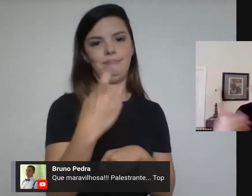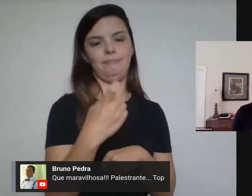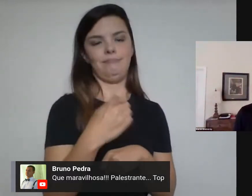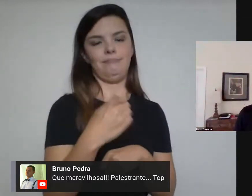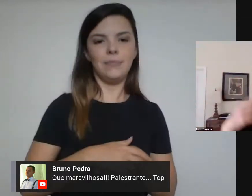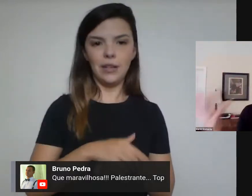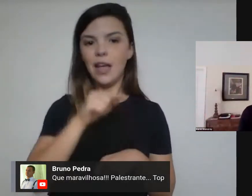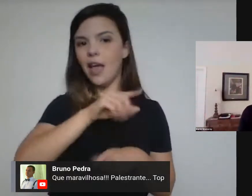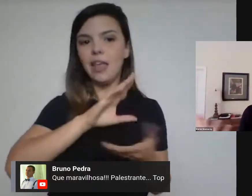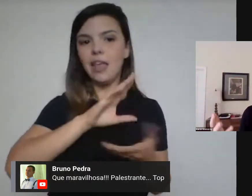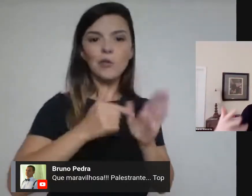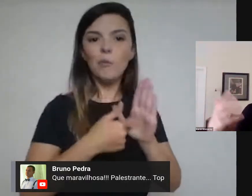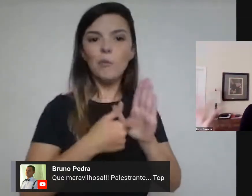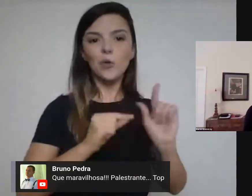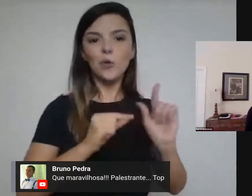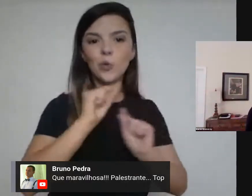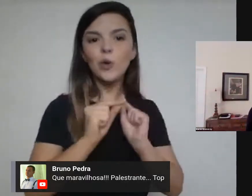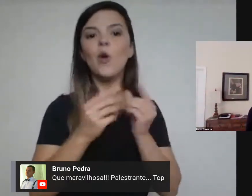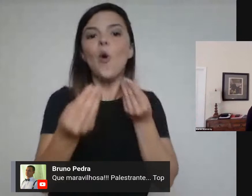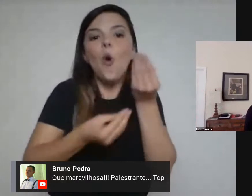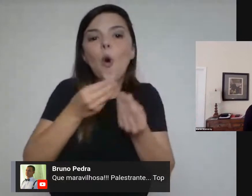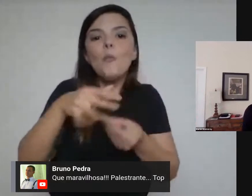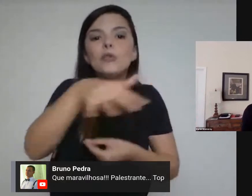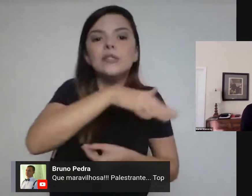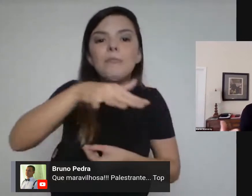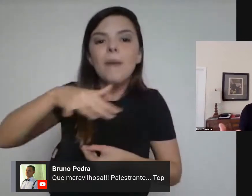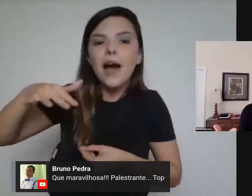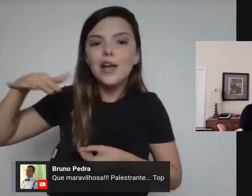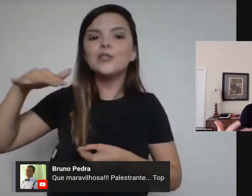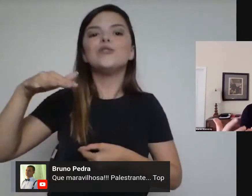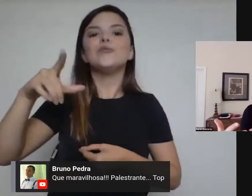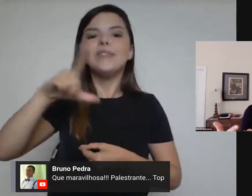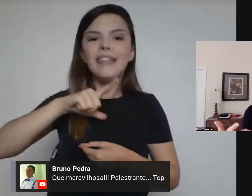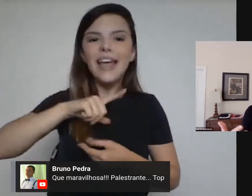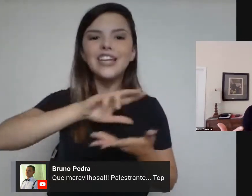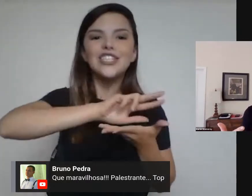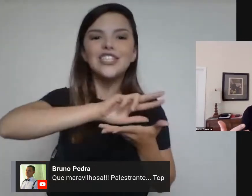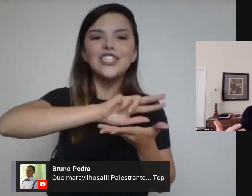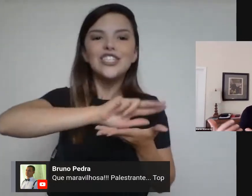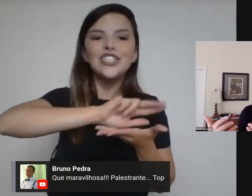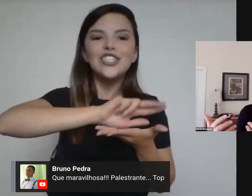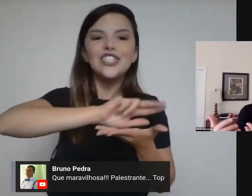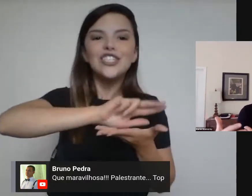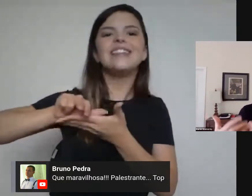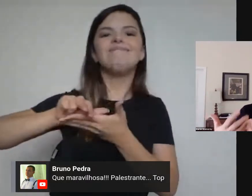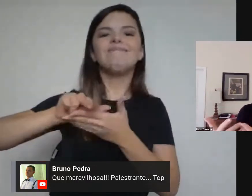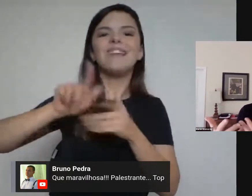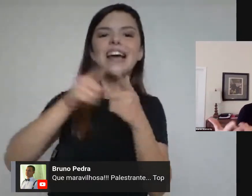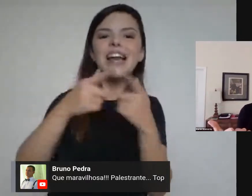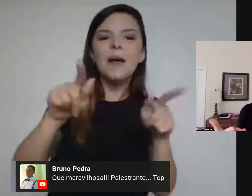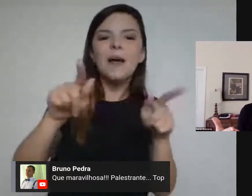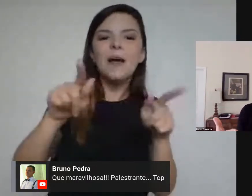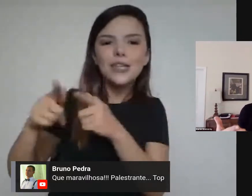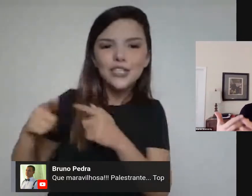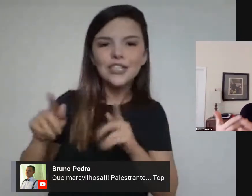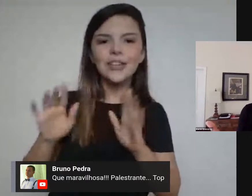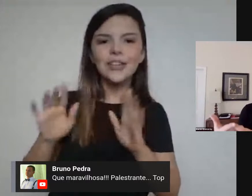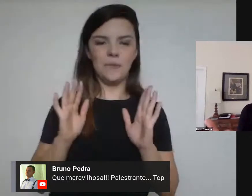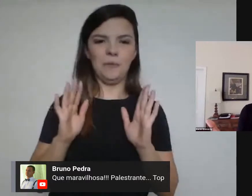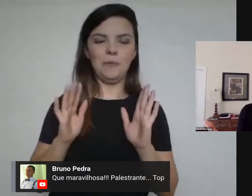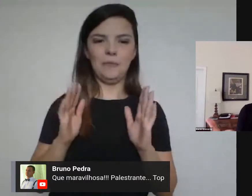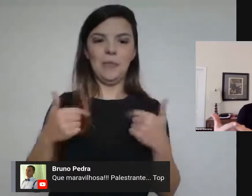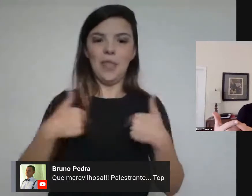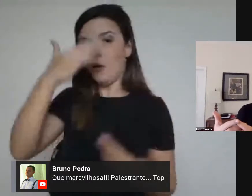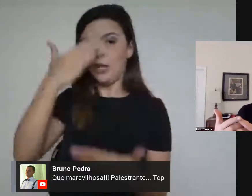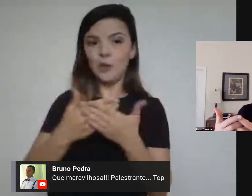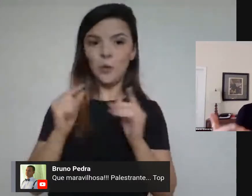be used to indicate this type of grammatical information. My sense is that because it's encoding